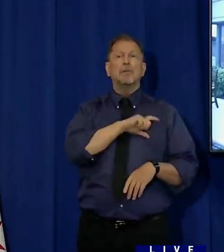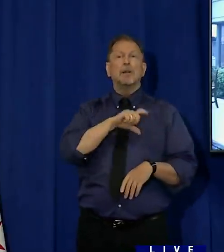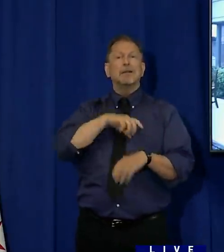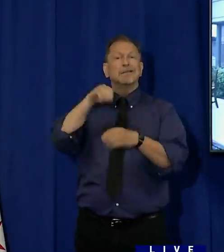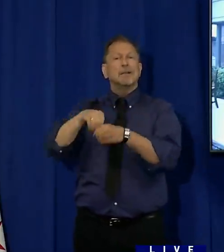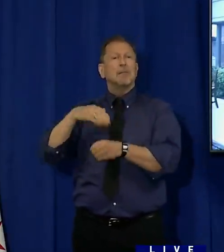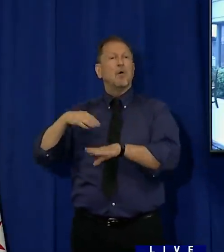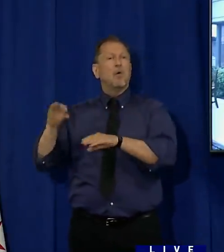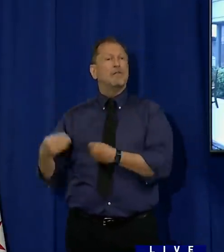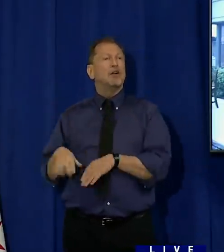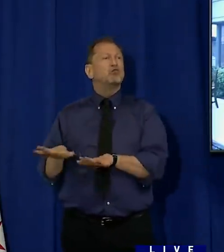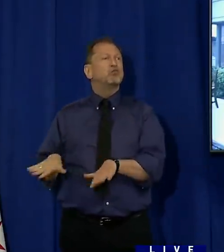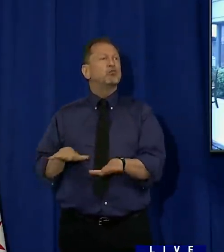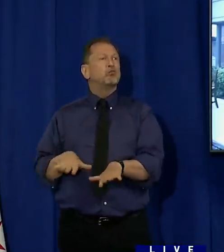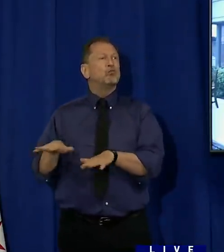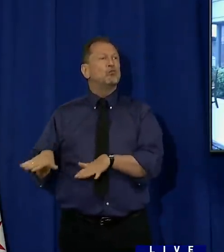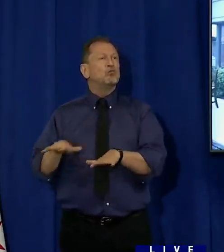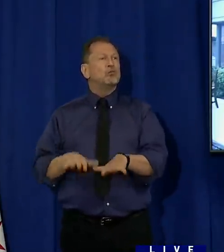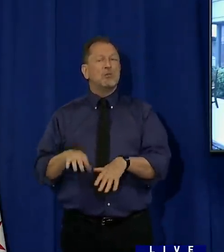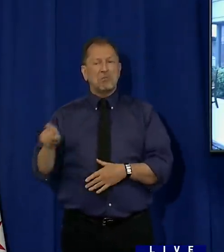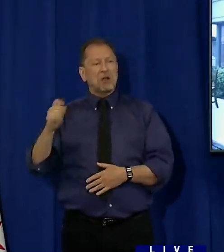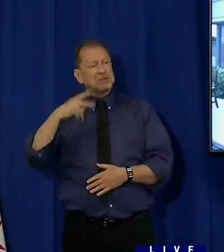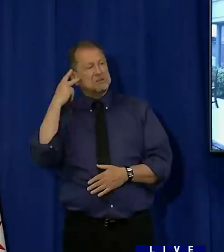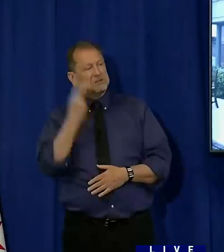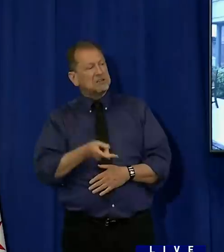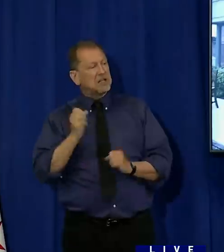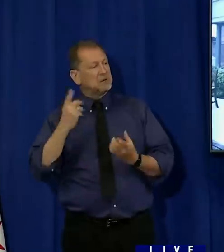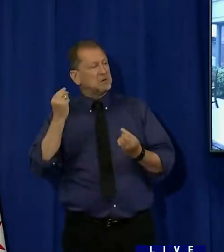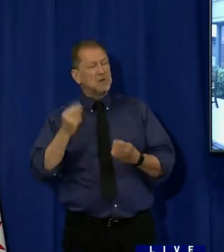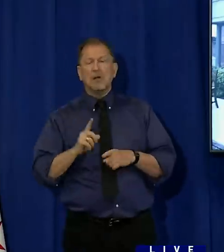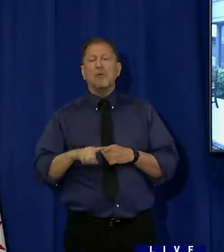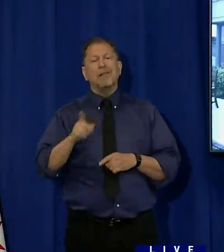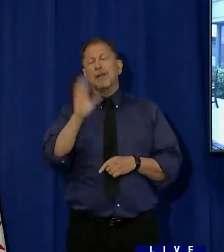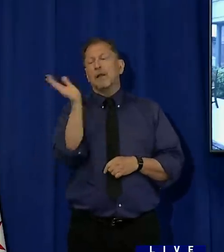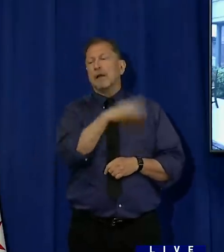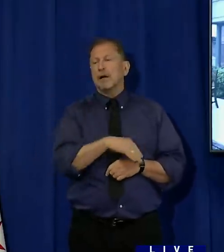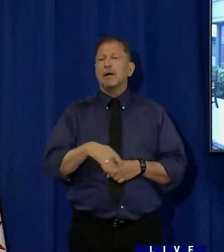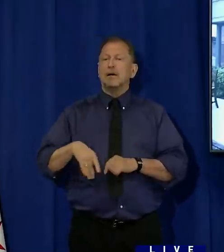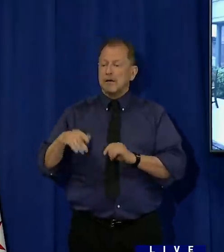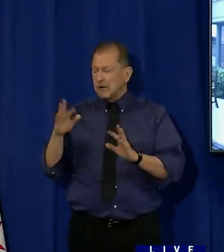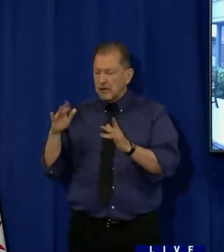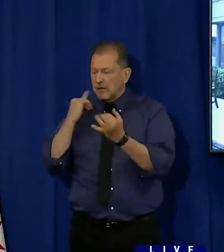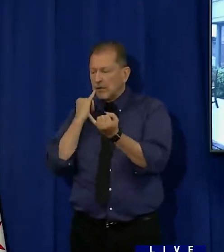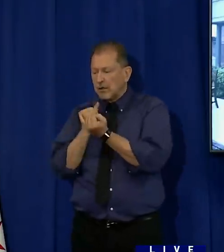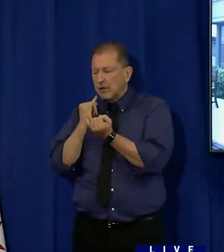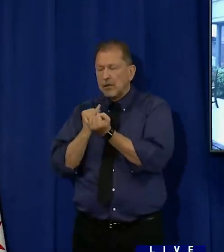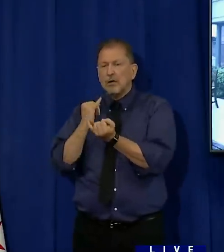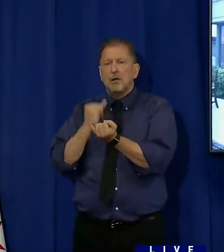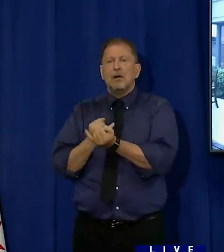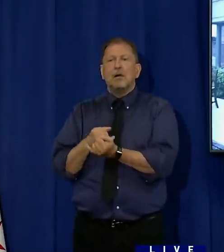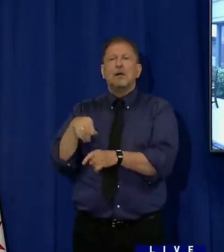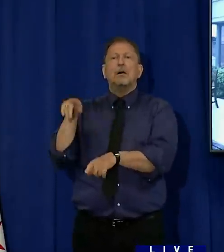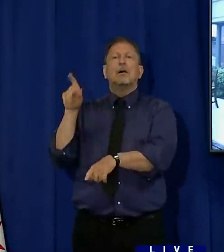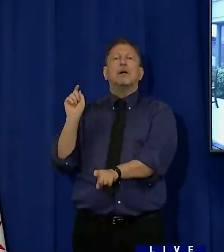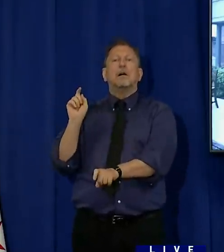their sight, within their reach. They were in a mode of relaxation,